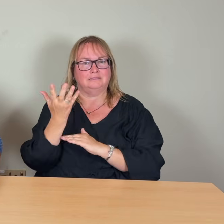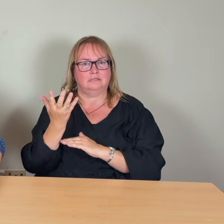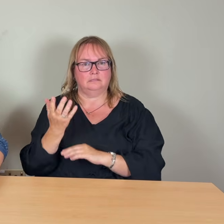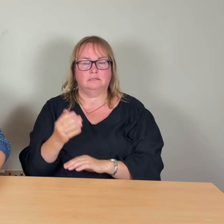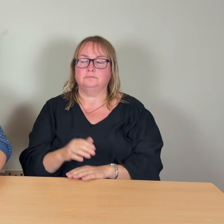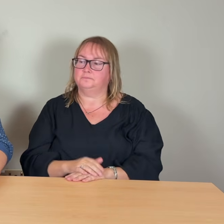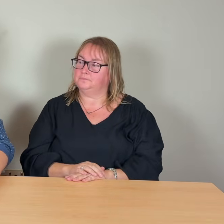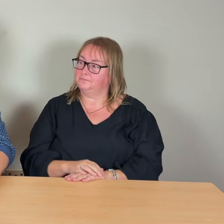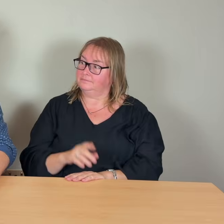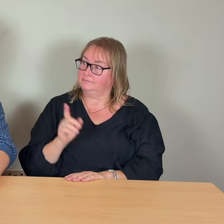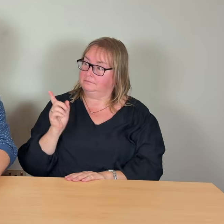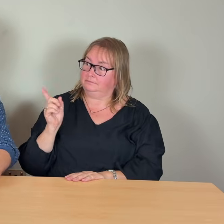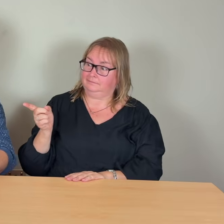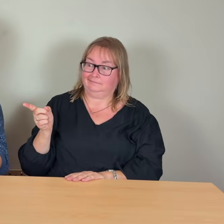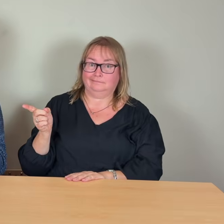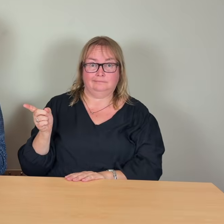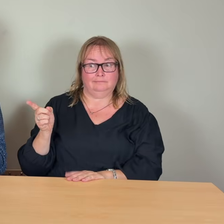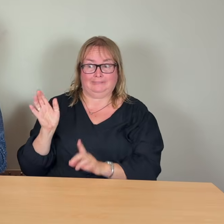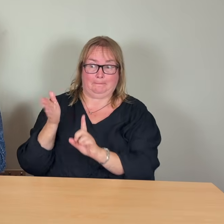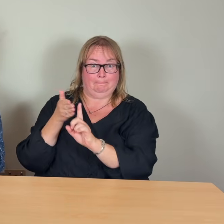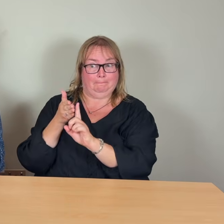which will eventually look like this,